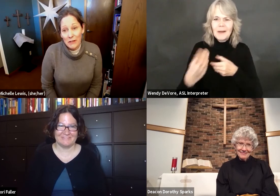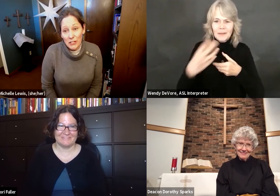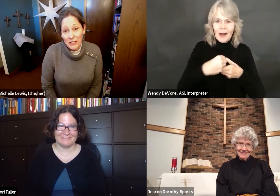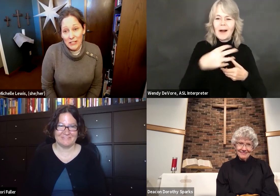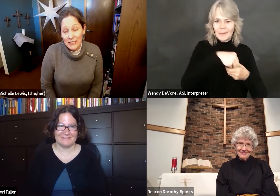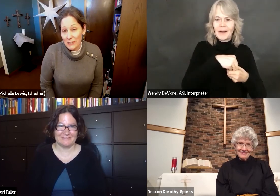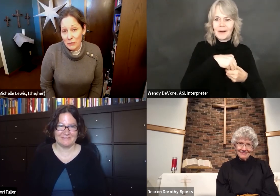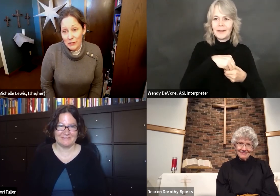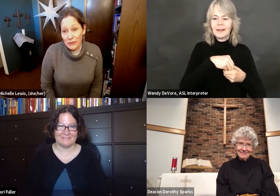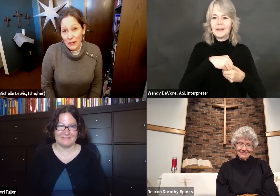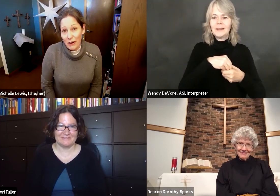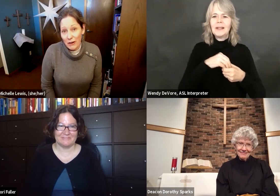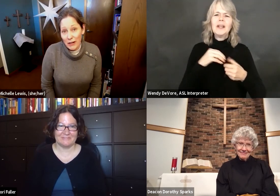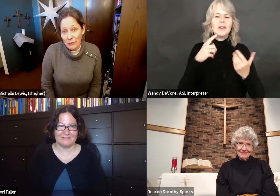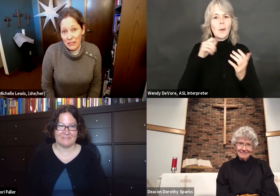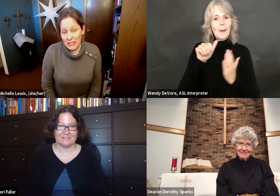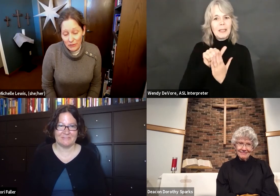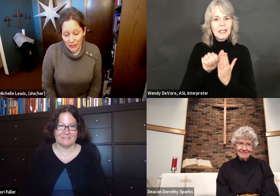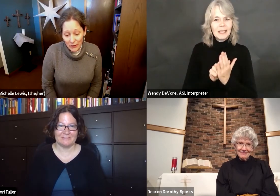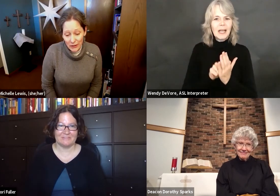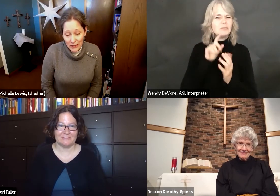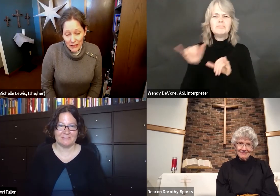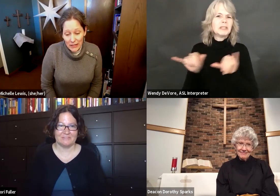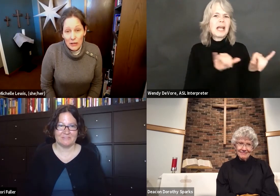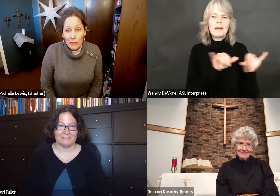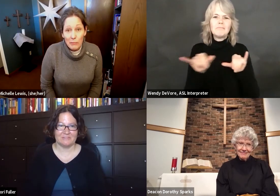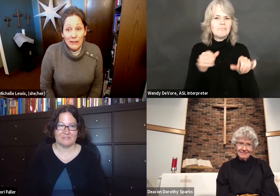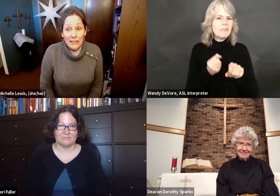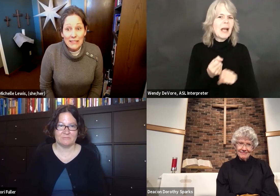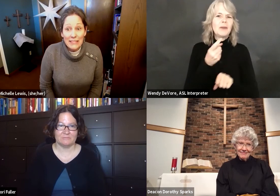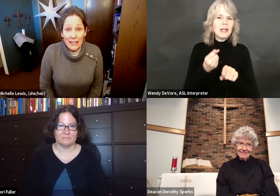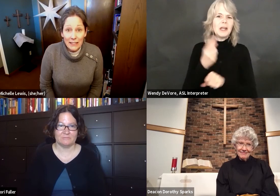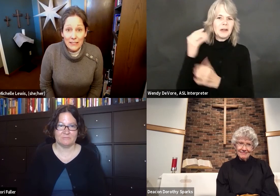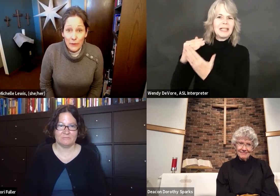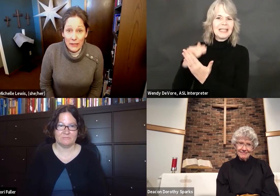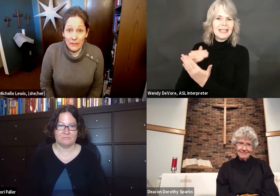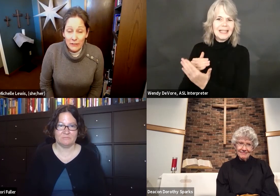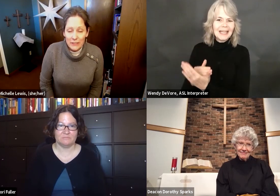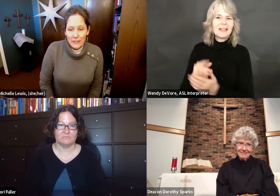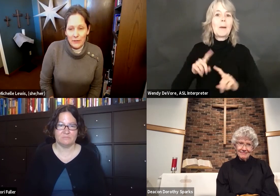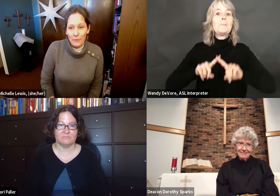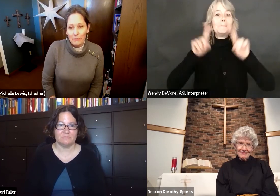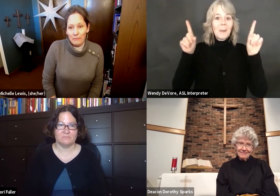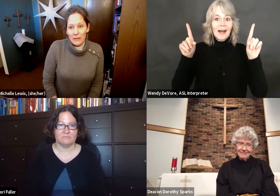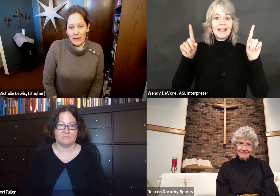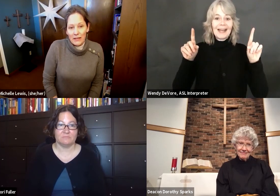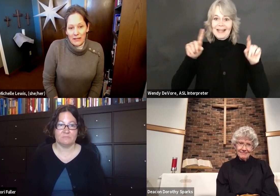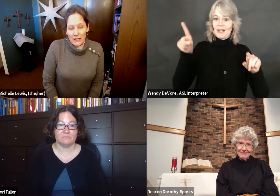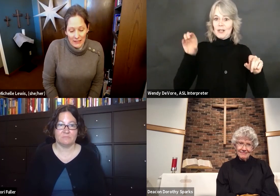The agenda is similar to our annual meetings every year, but the setting is quite different. So